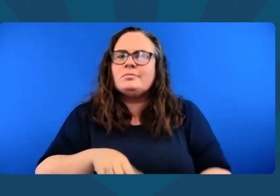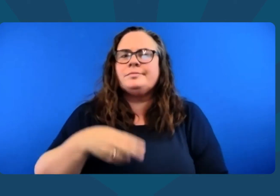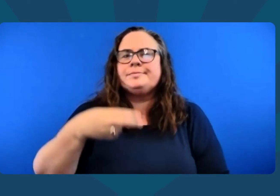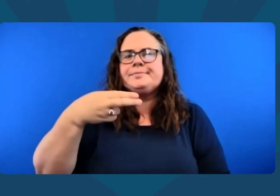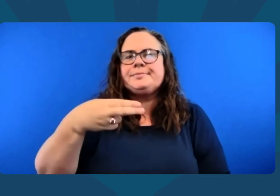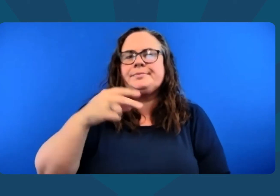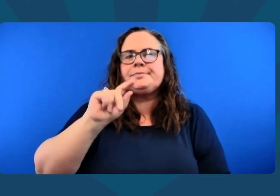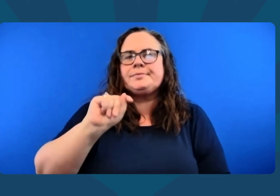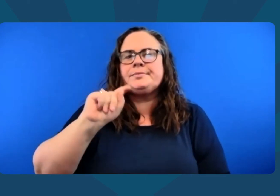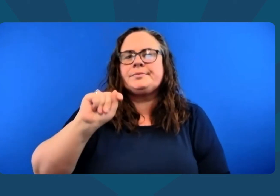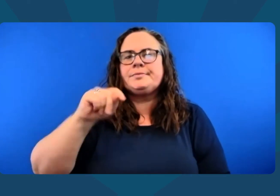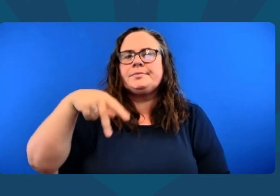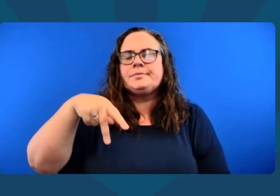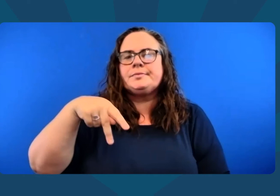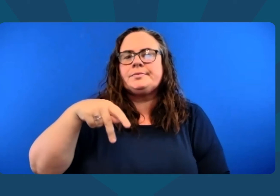Please visit my website,